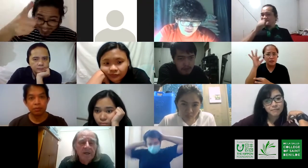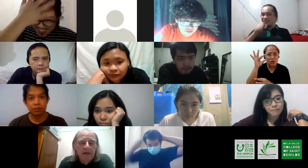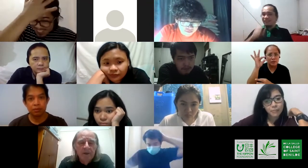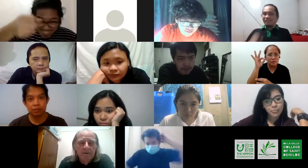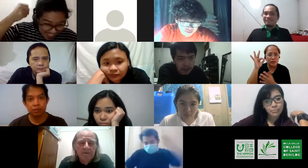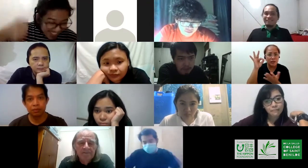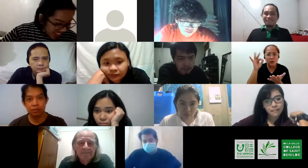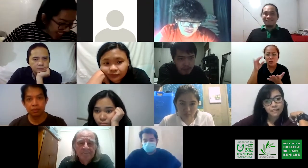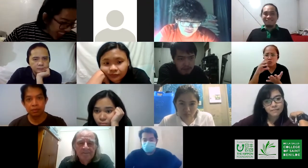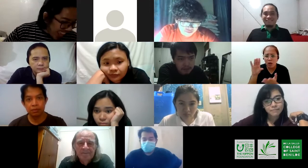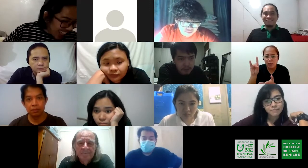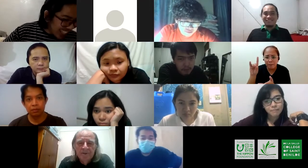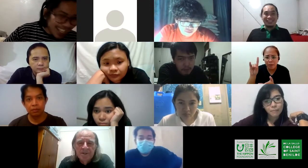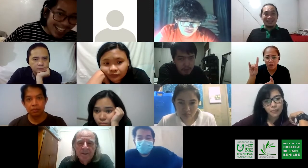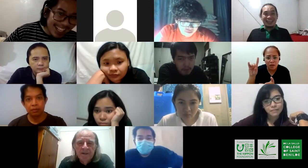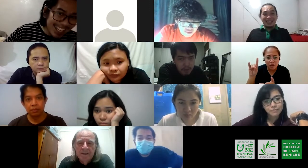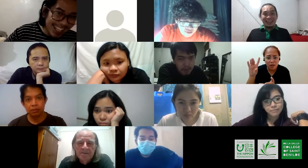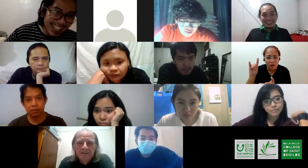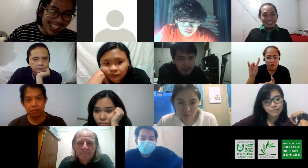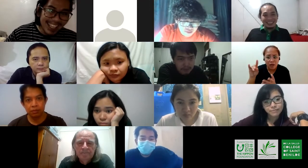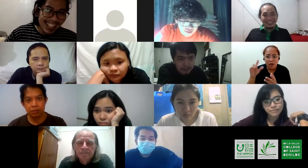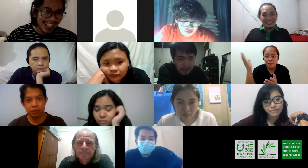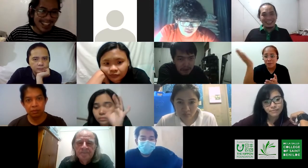Yami presented last time?